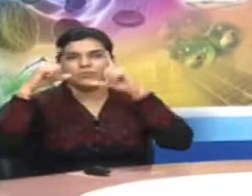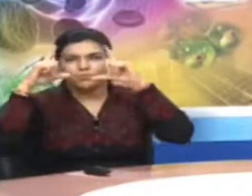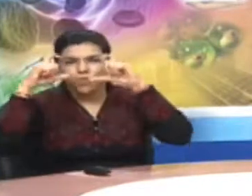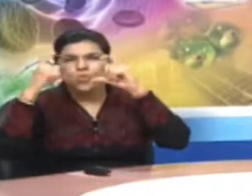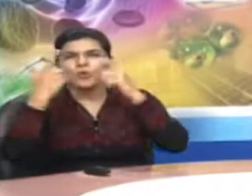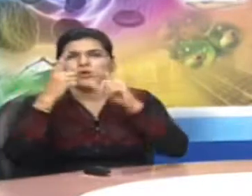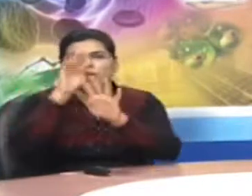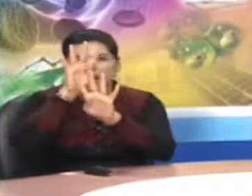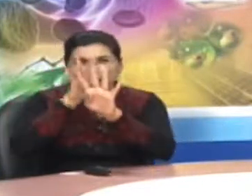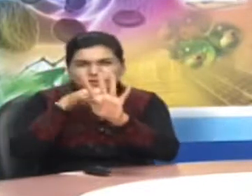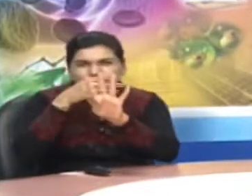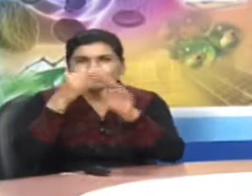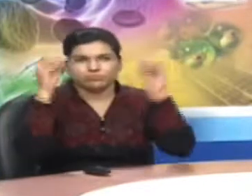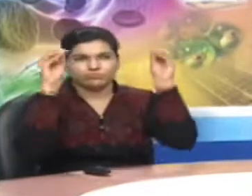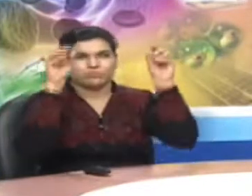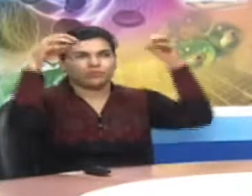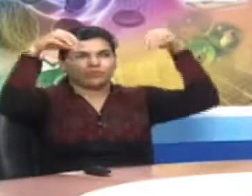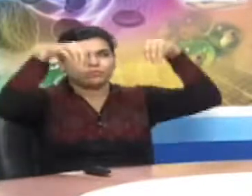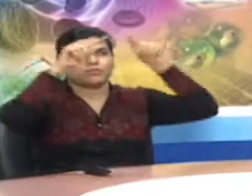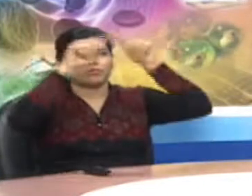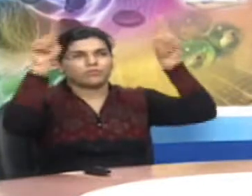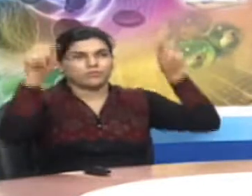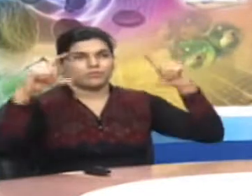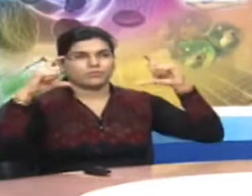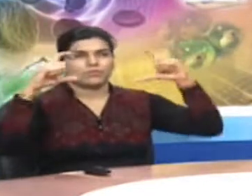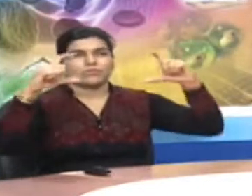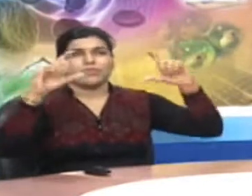text, photograph, images, anything